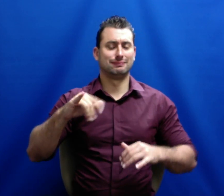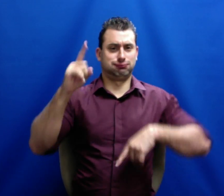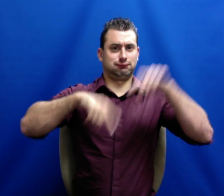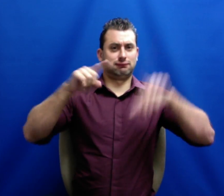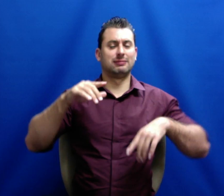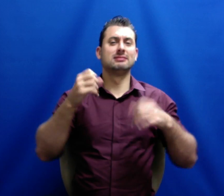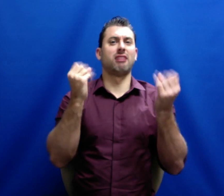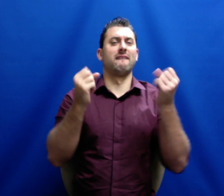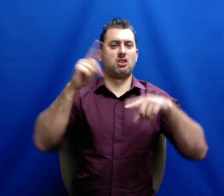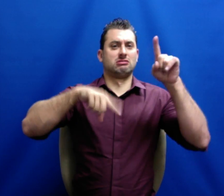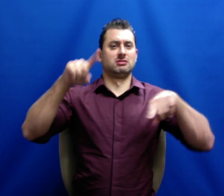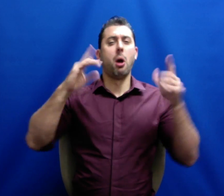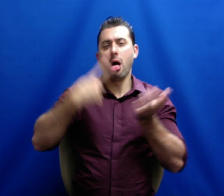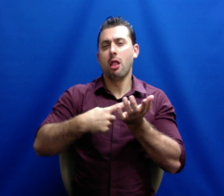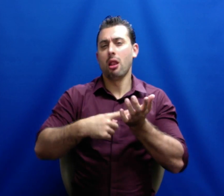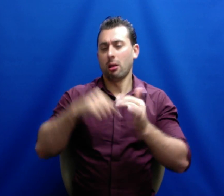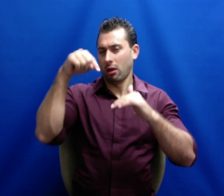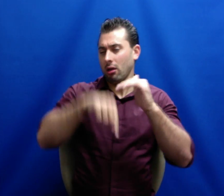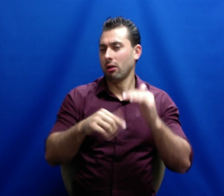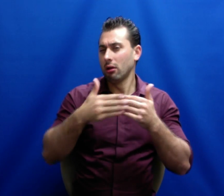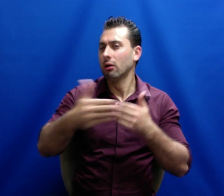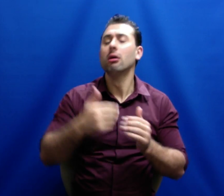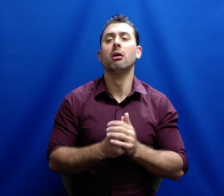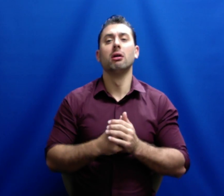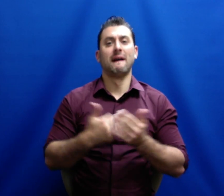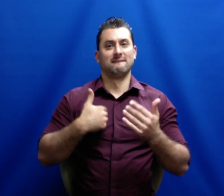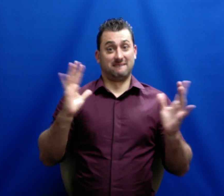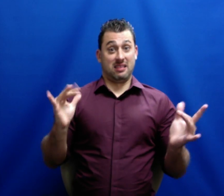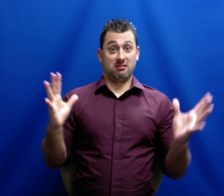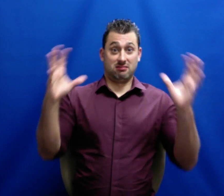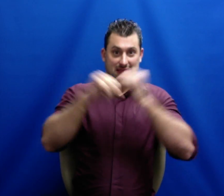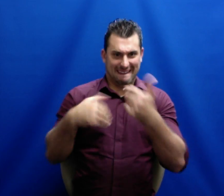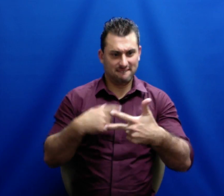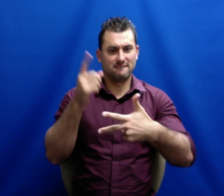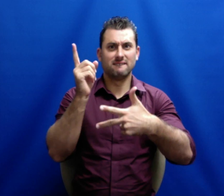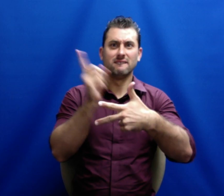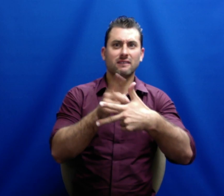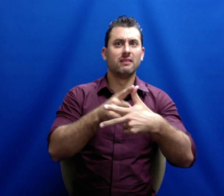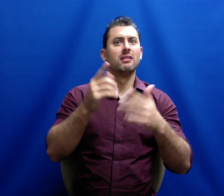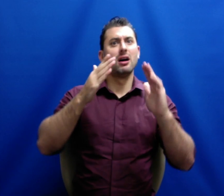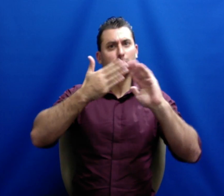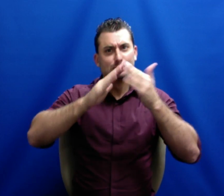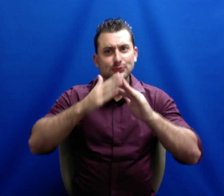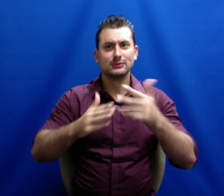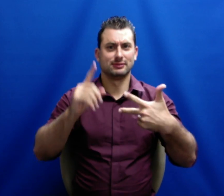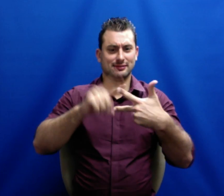cities, country. And we'll discuss that in a future lesson. So they do have community, culture, and language.